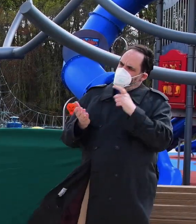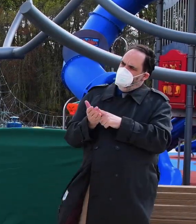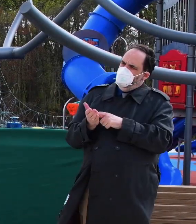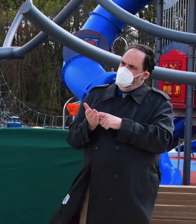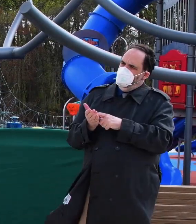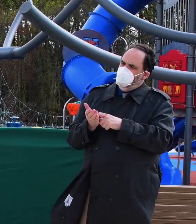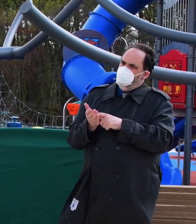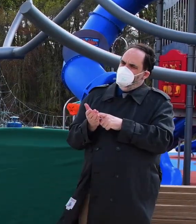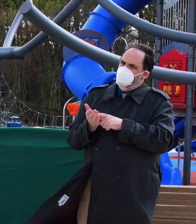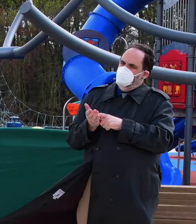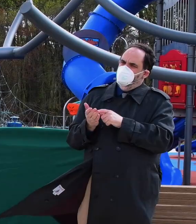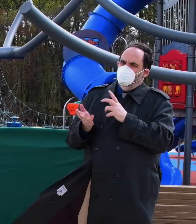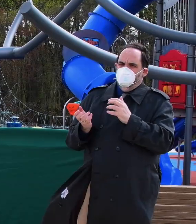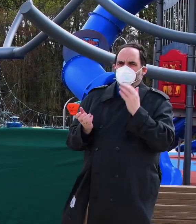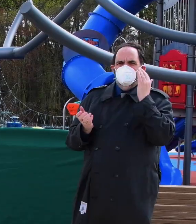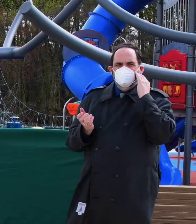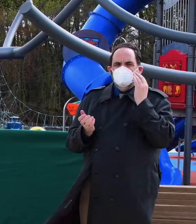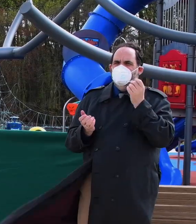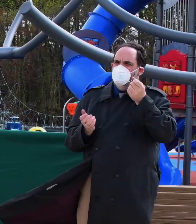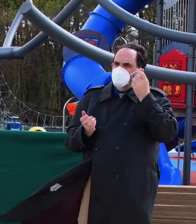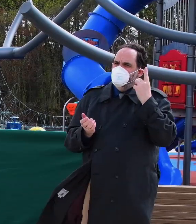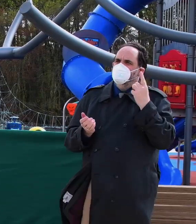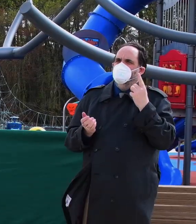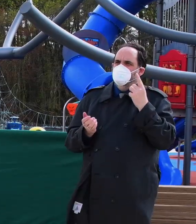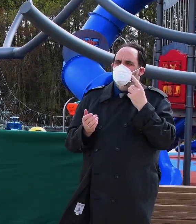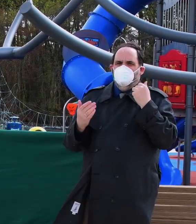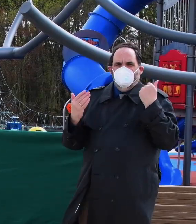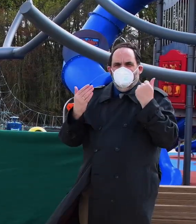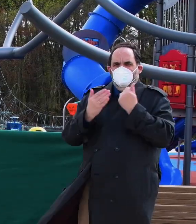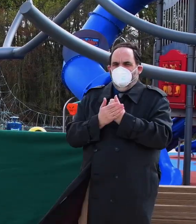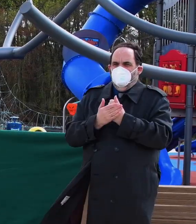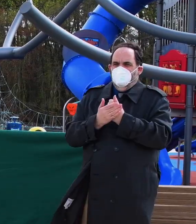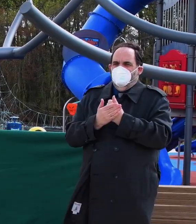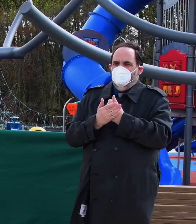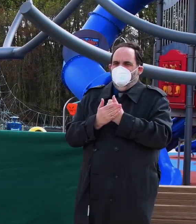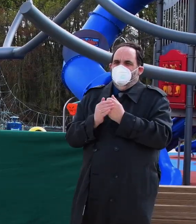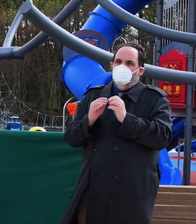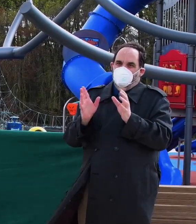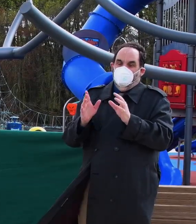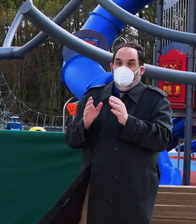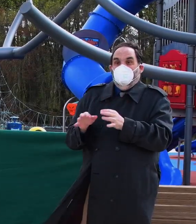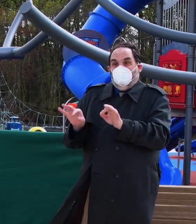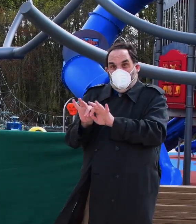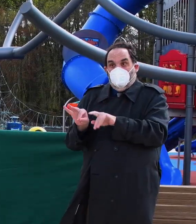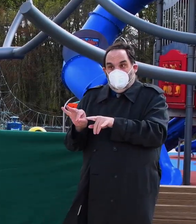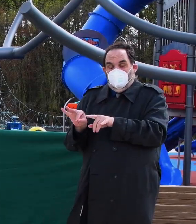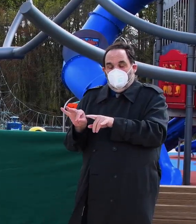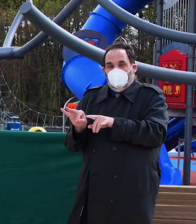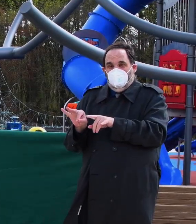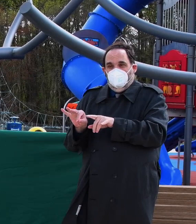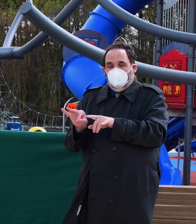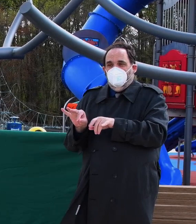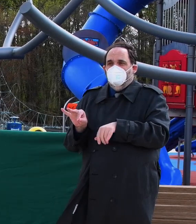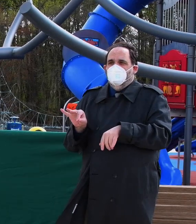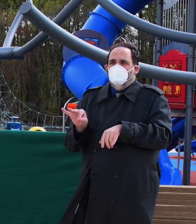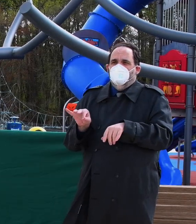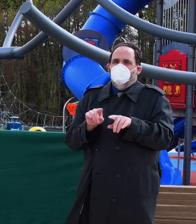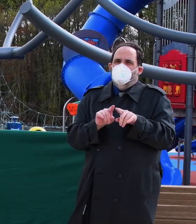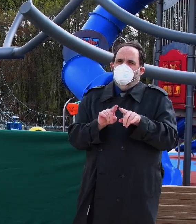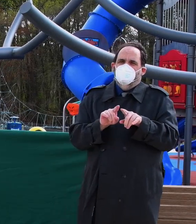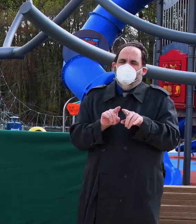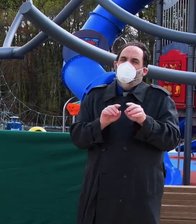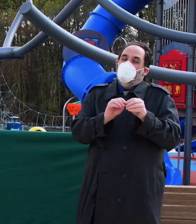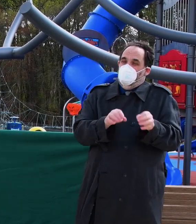Recognizing, knowing, understanding autism is, obviously that's vital for us.